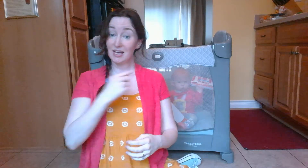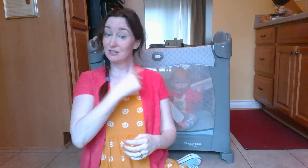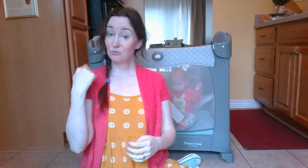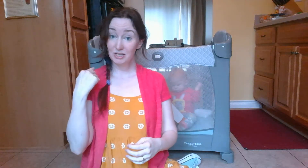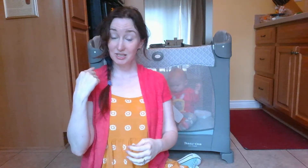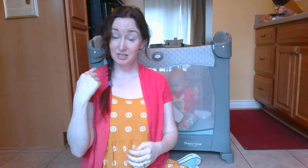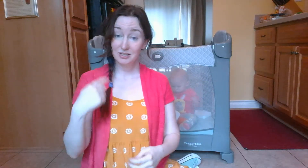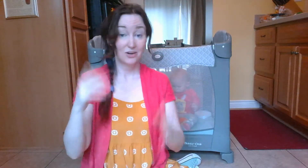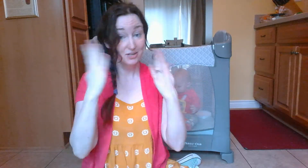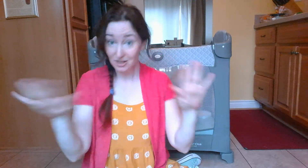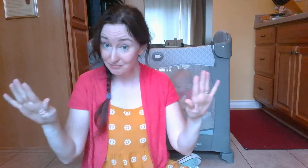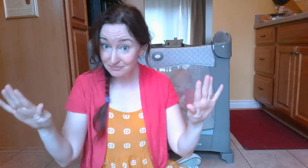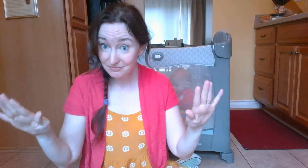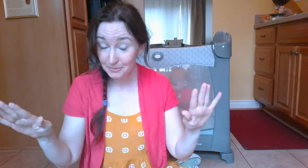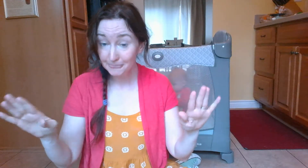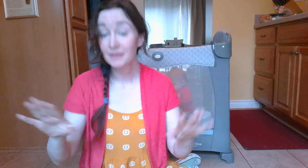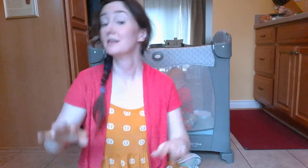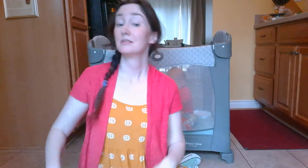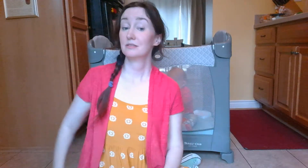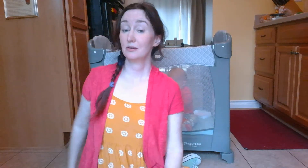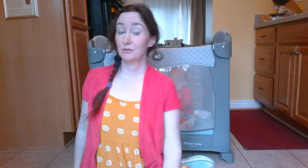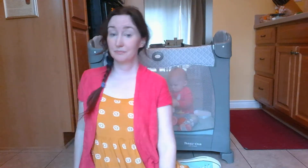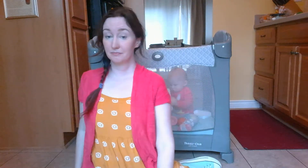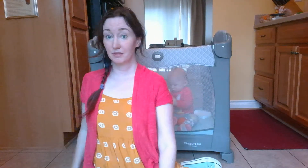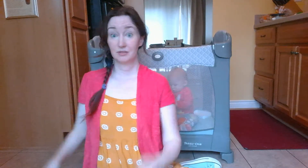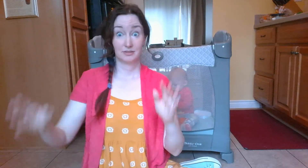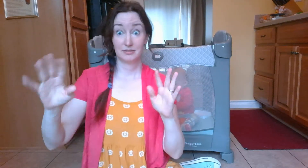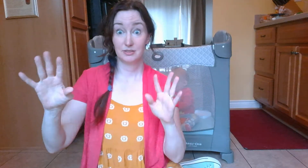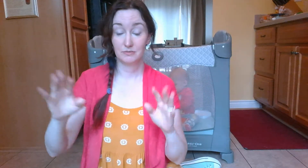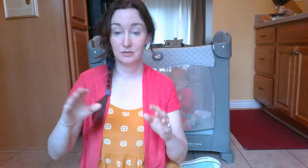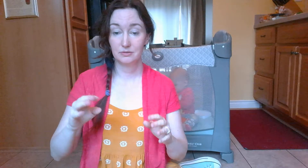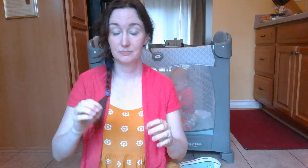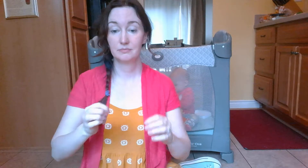And we are done. So to review,